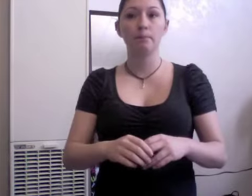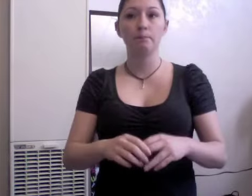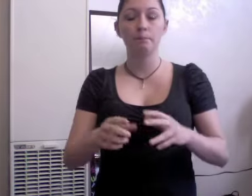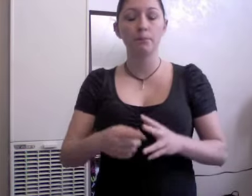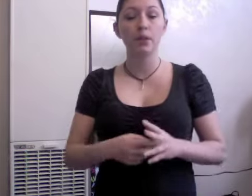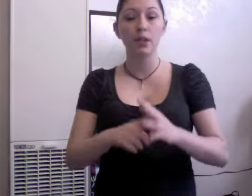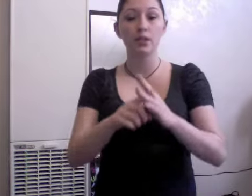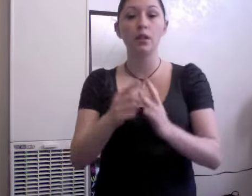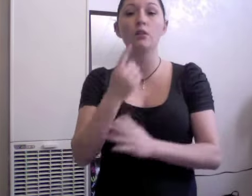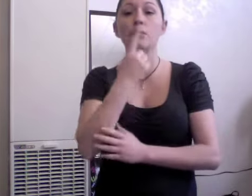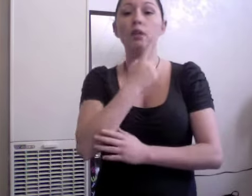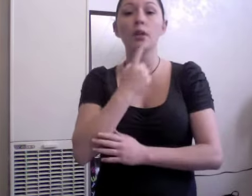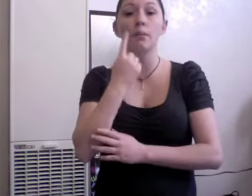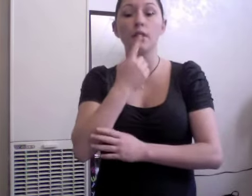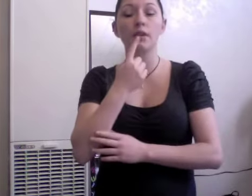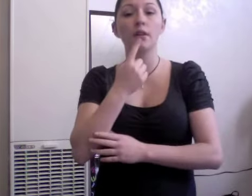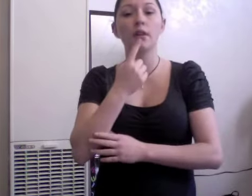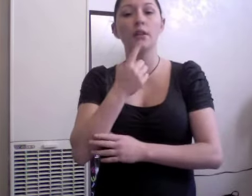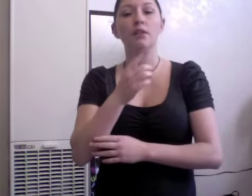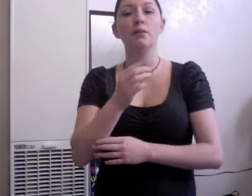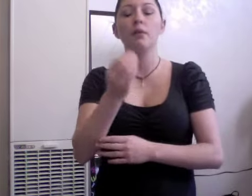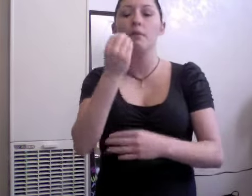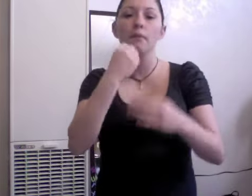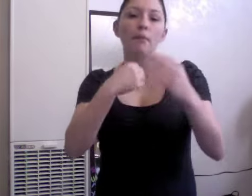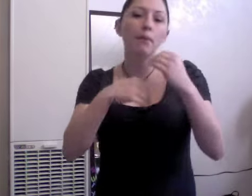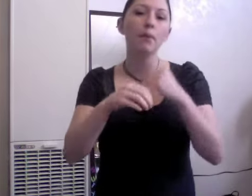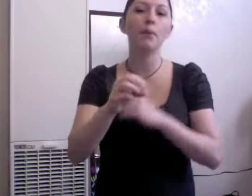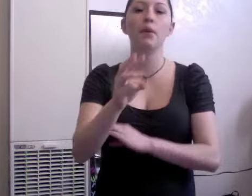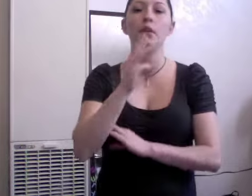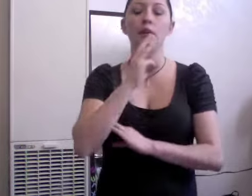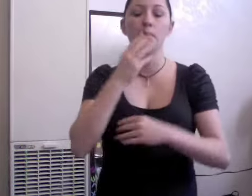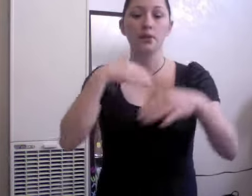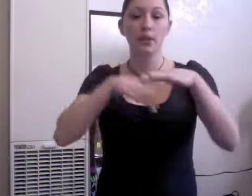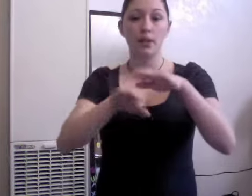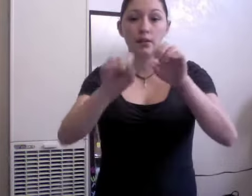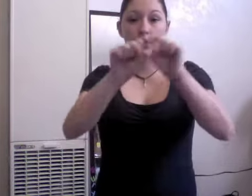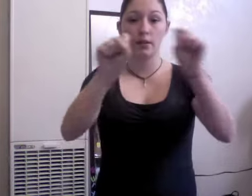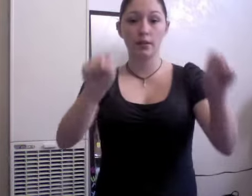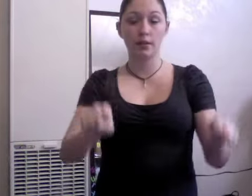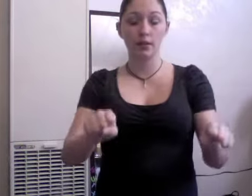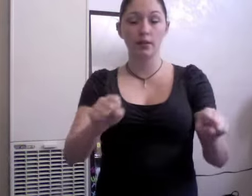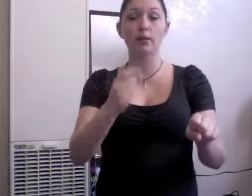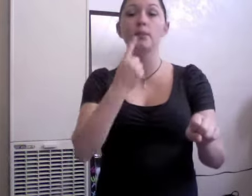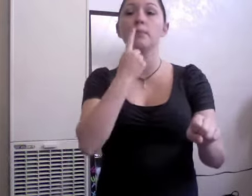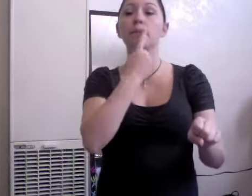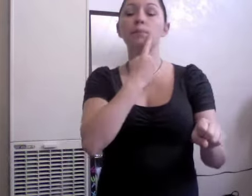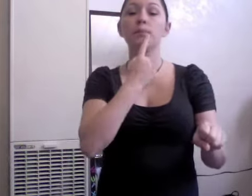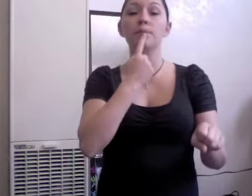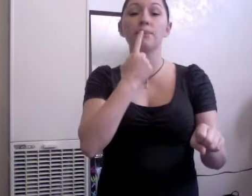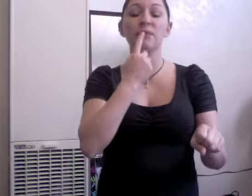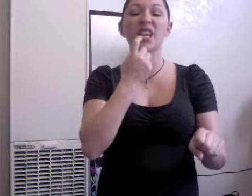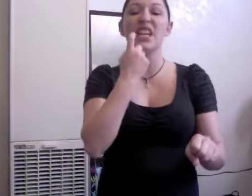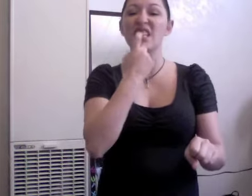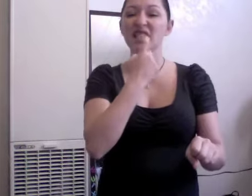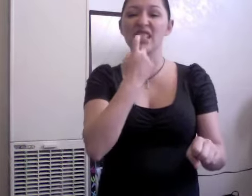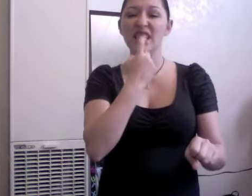to ingest enter into the system. Right, in terms of food, your teeth help to break down the food